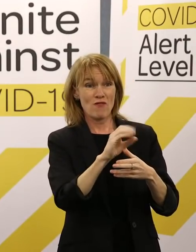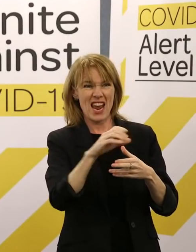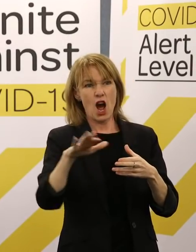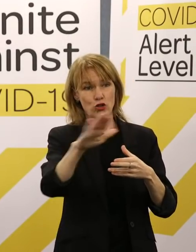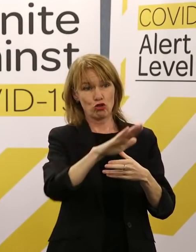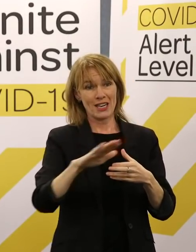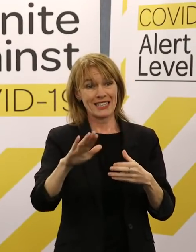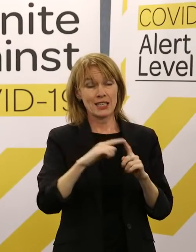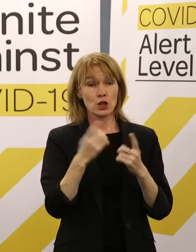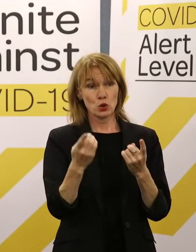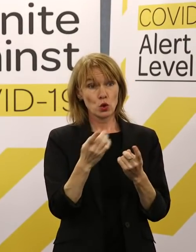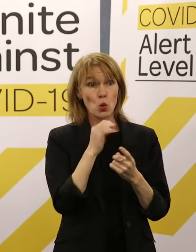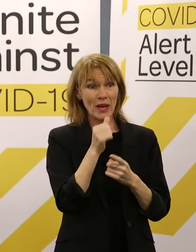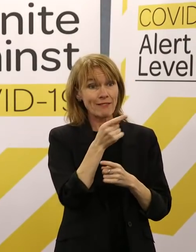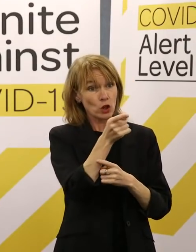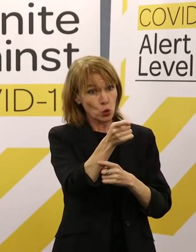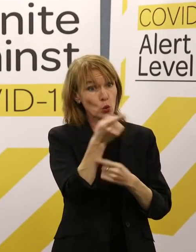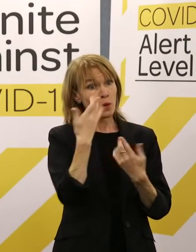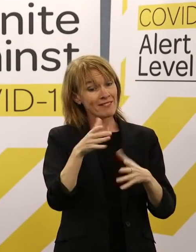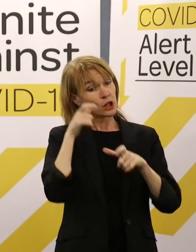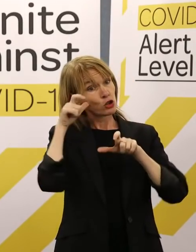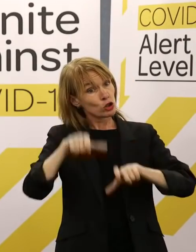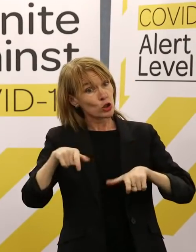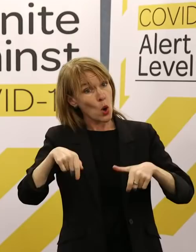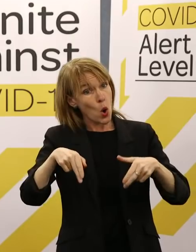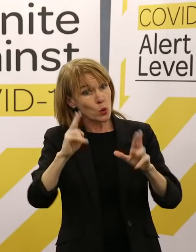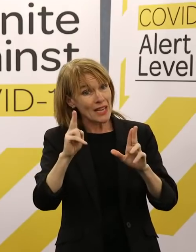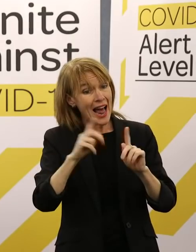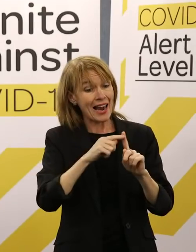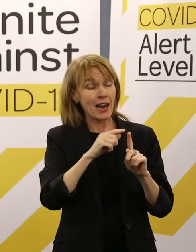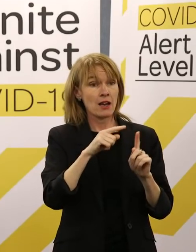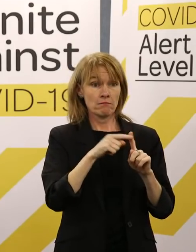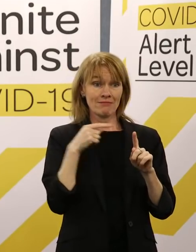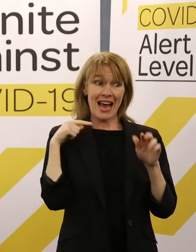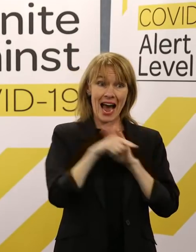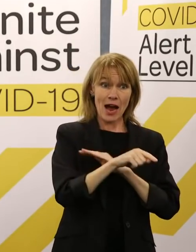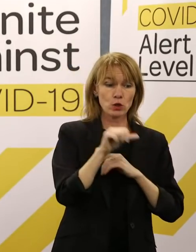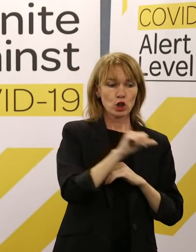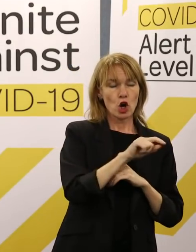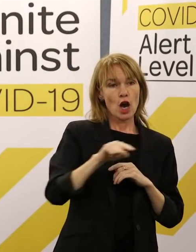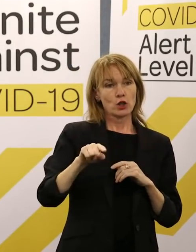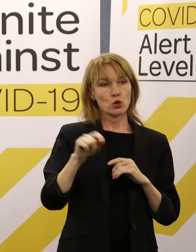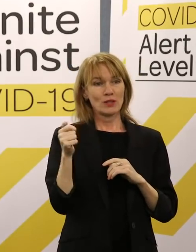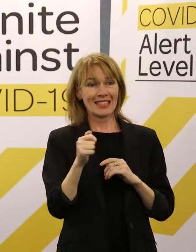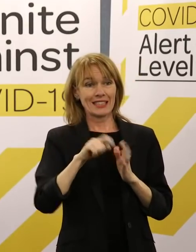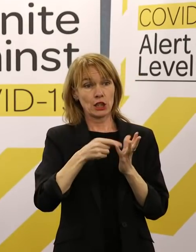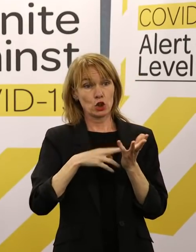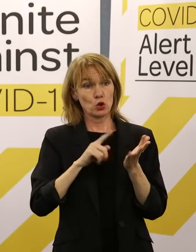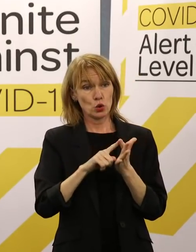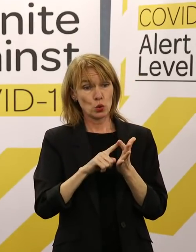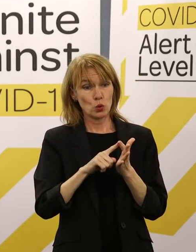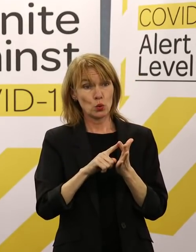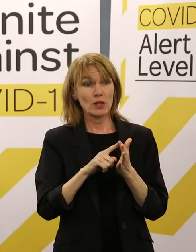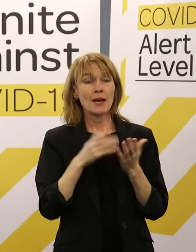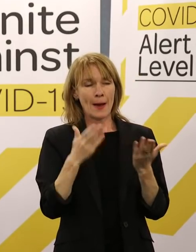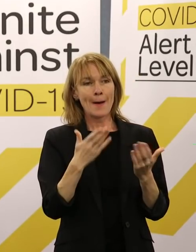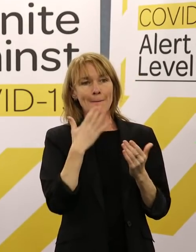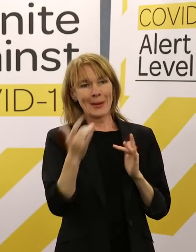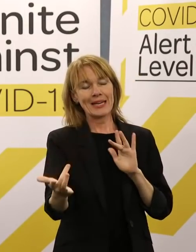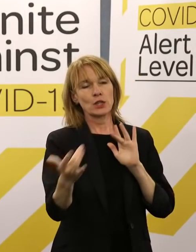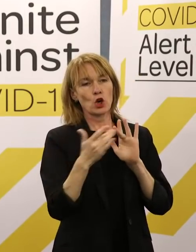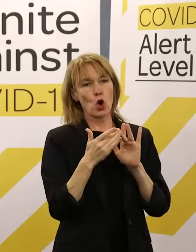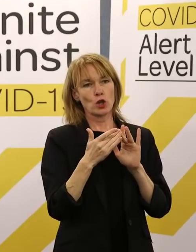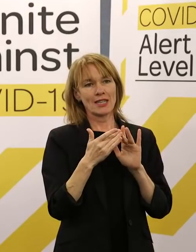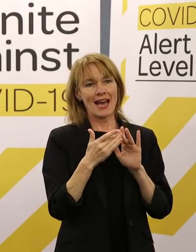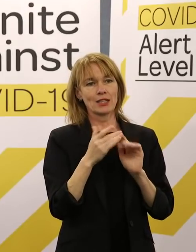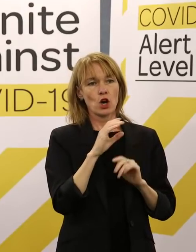isolation facility and who have received an attempt to contact them, of course, and who haven't yet spoken with